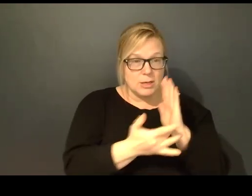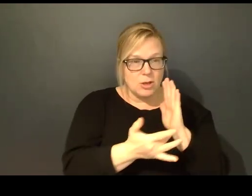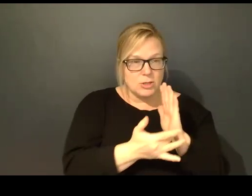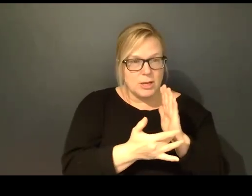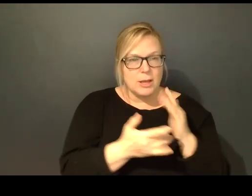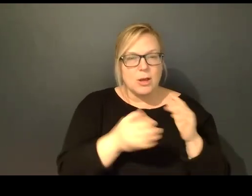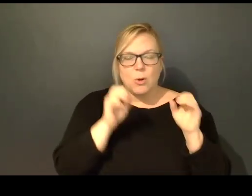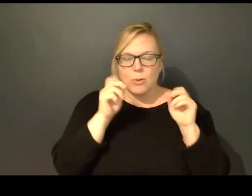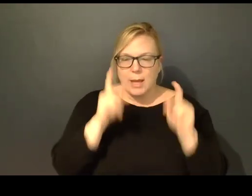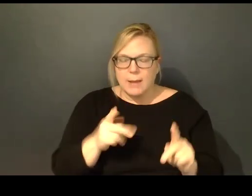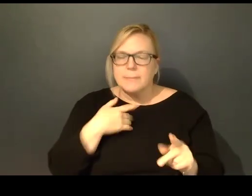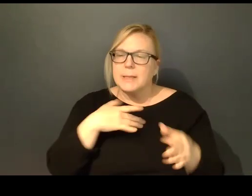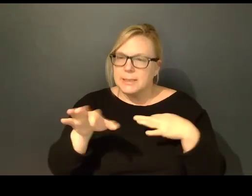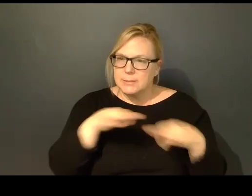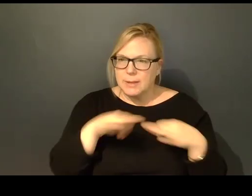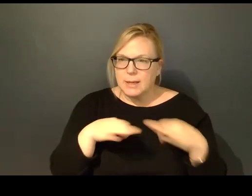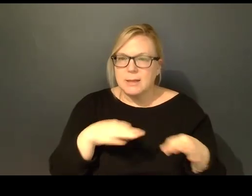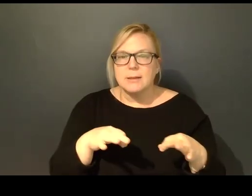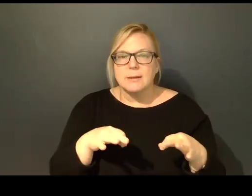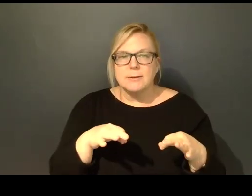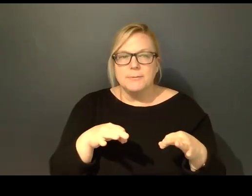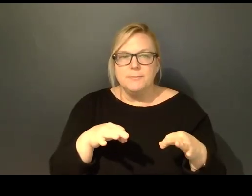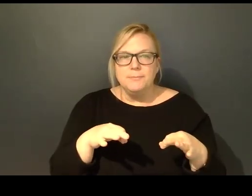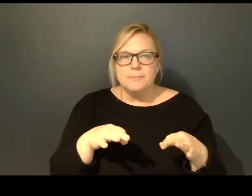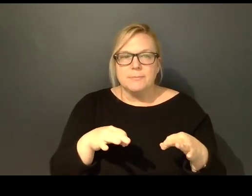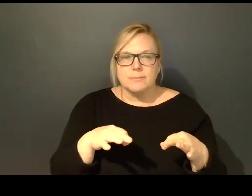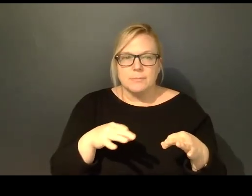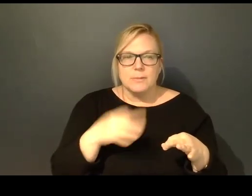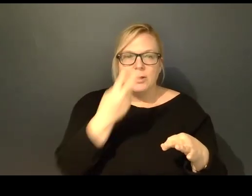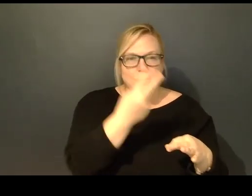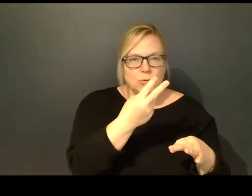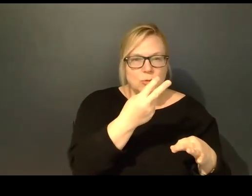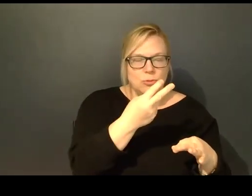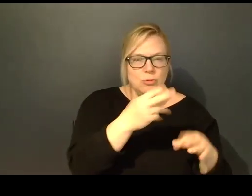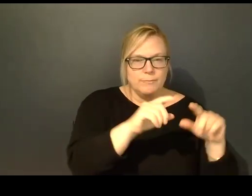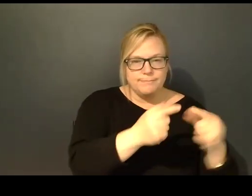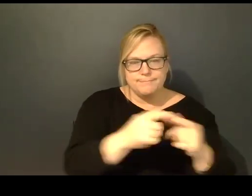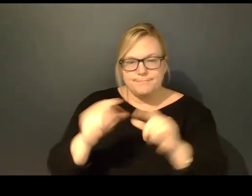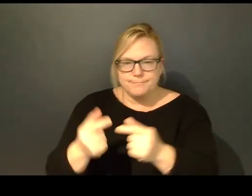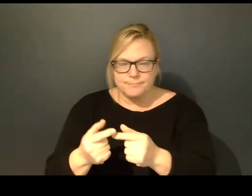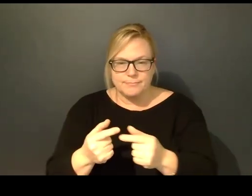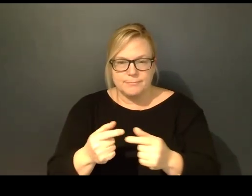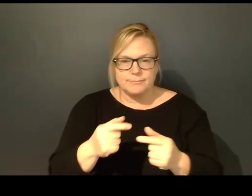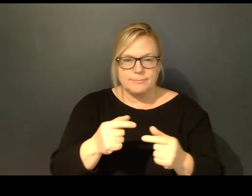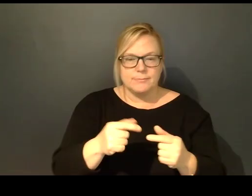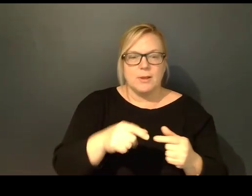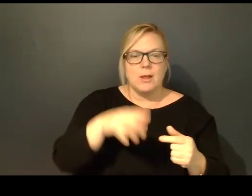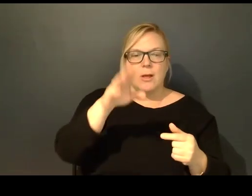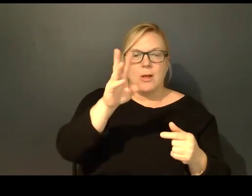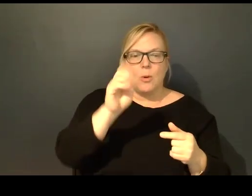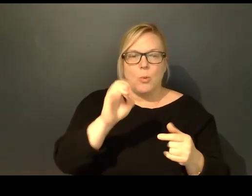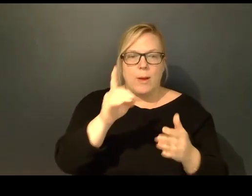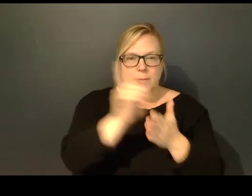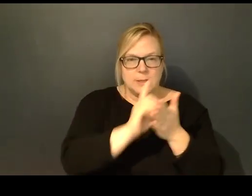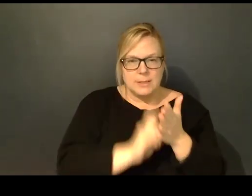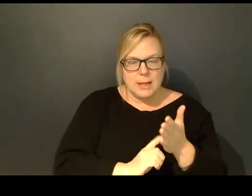down probably into two categories. I'd say number one, website design, particularly with businesses and